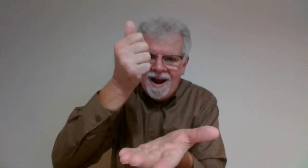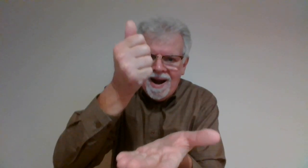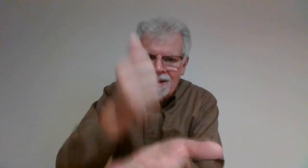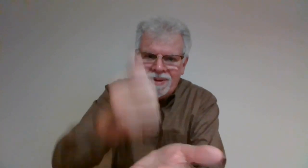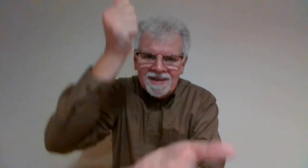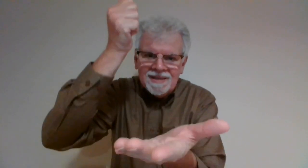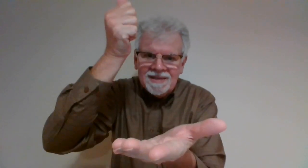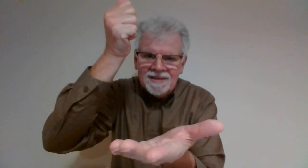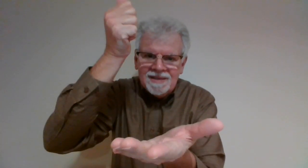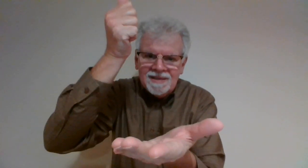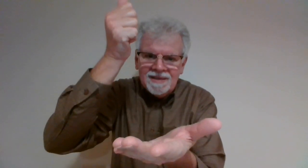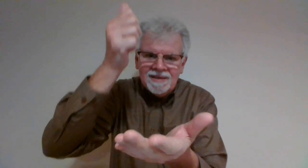Amen.